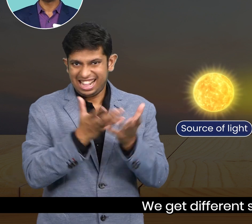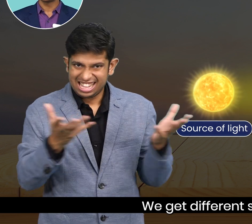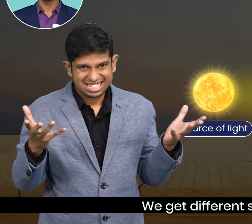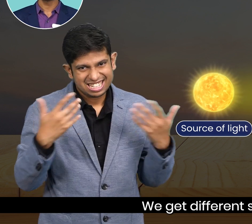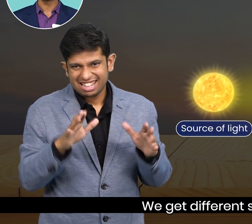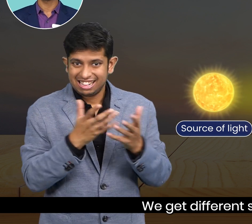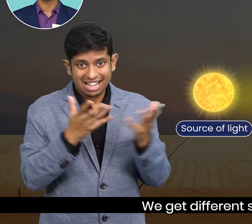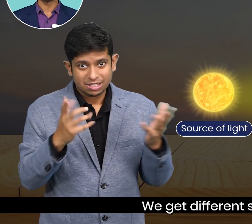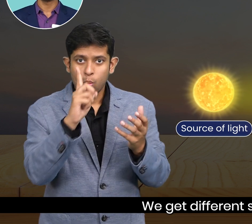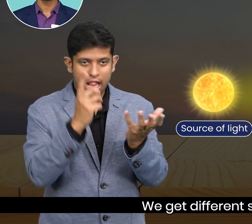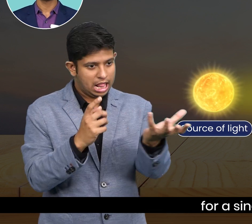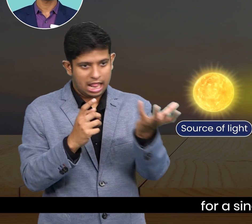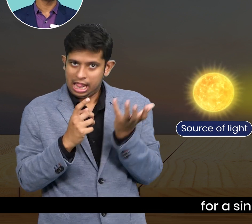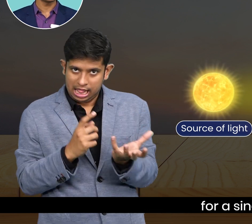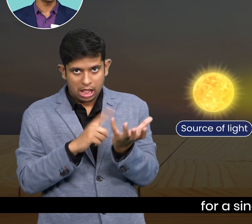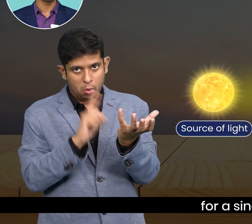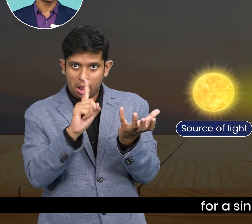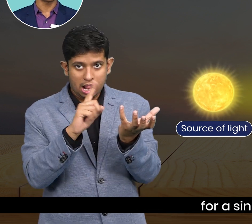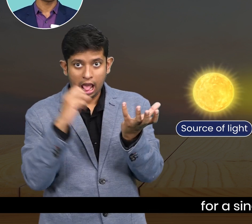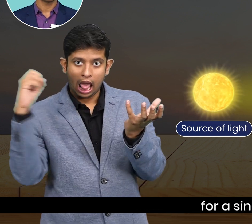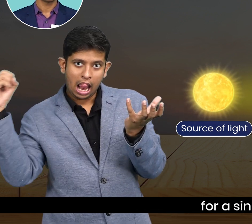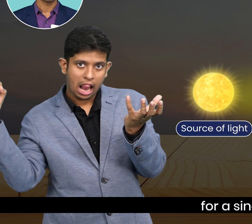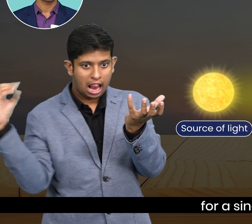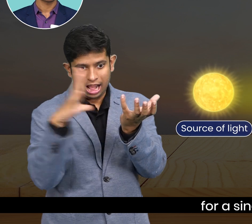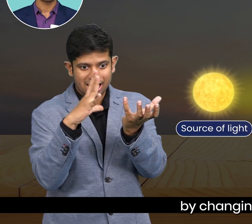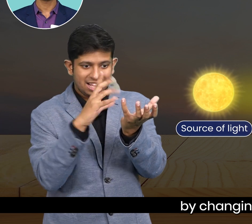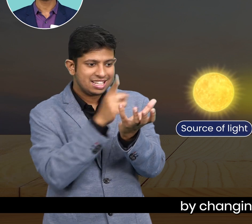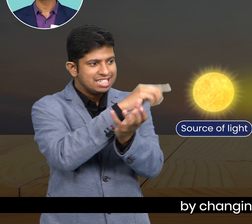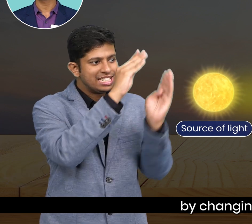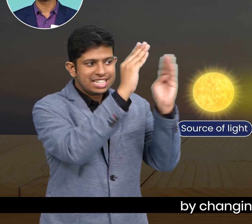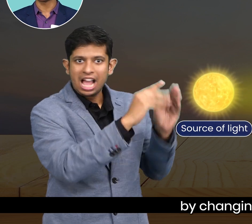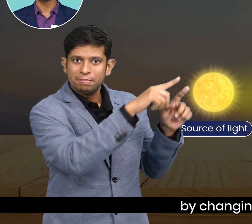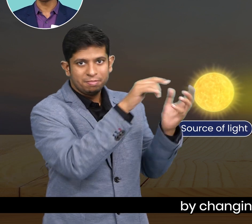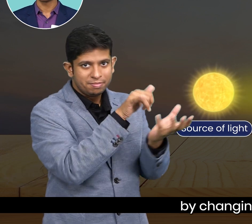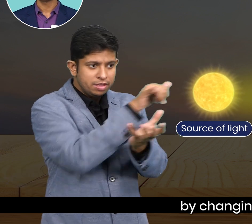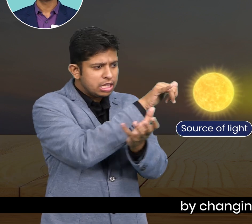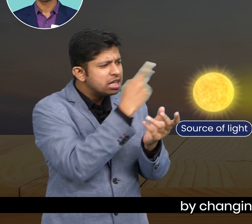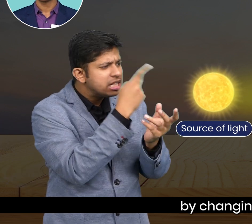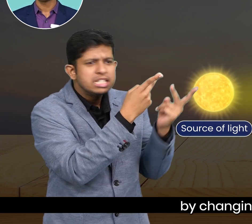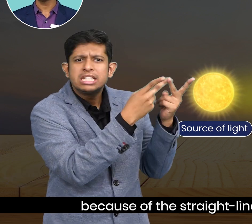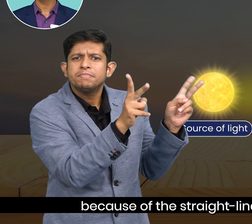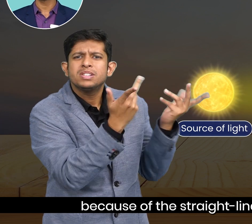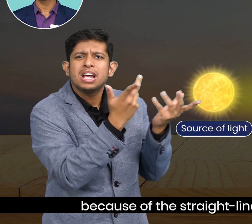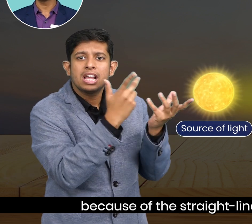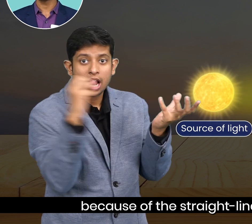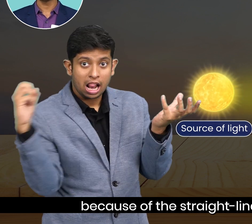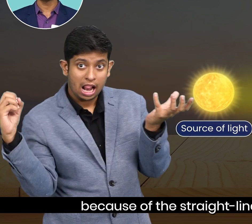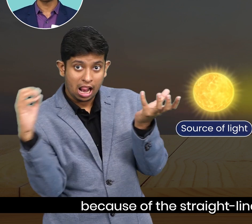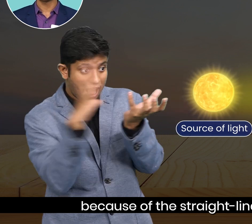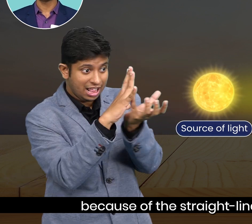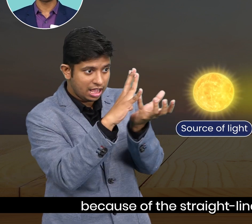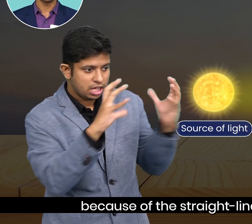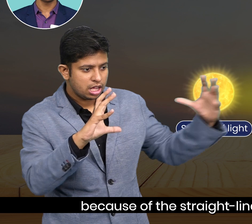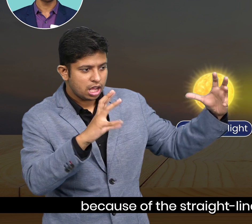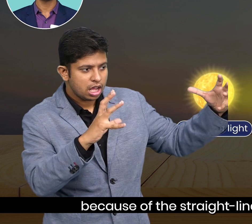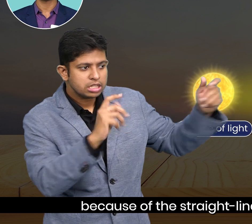We get different shapes of shadows for a single object by changing its position because of the straight line